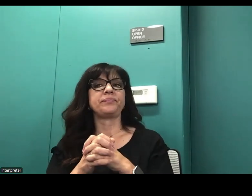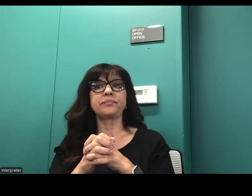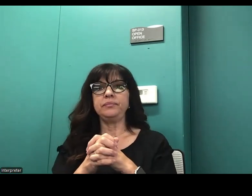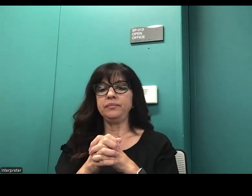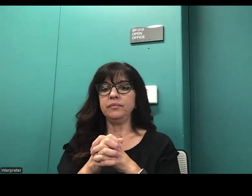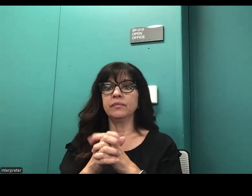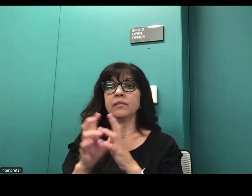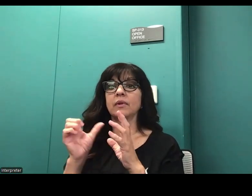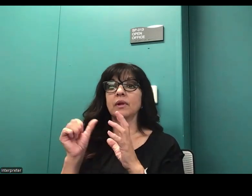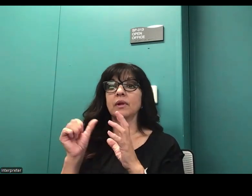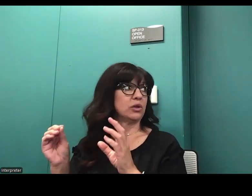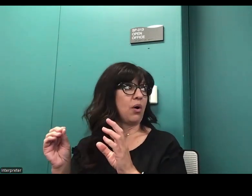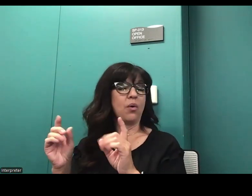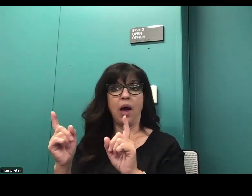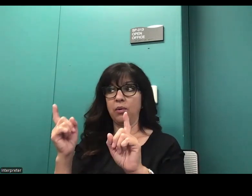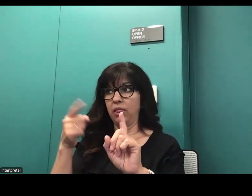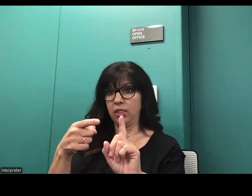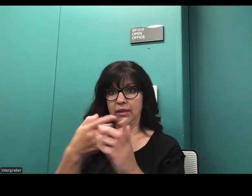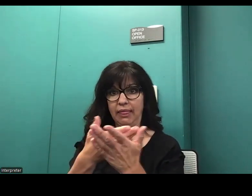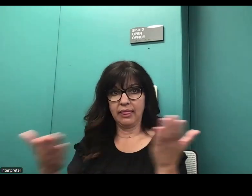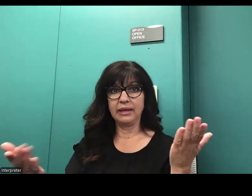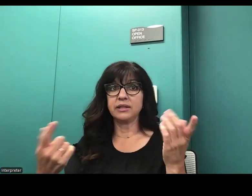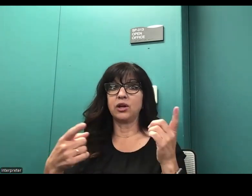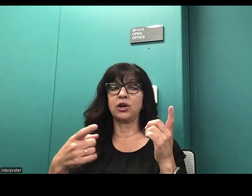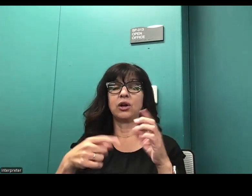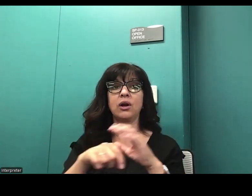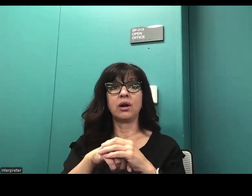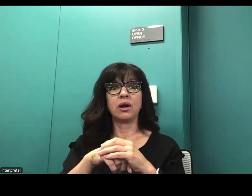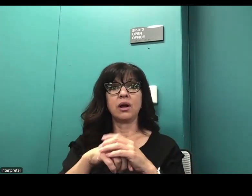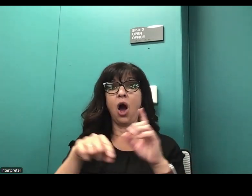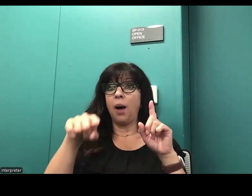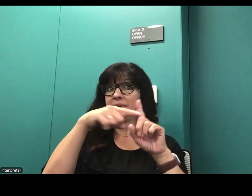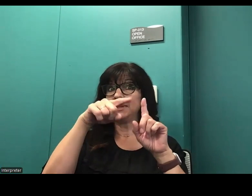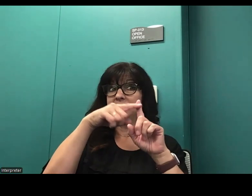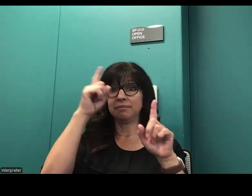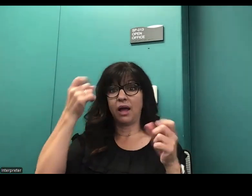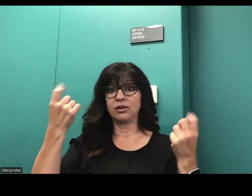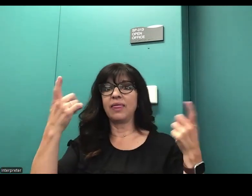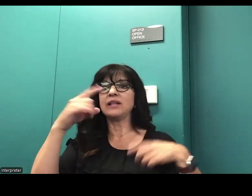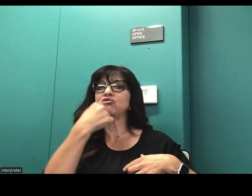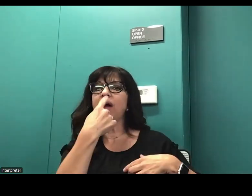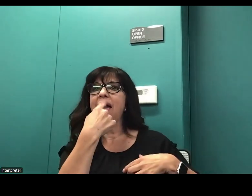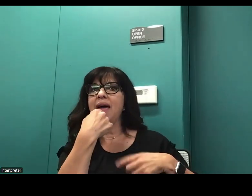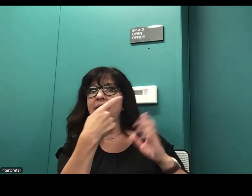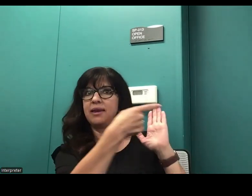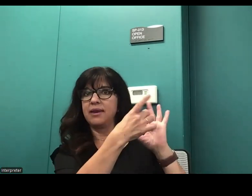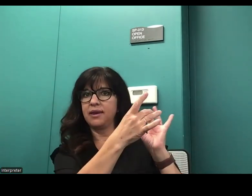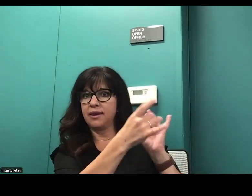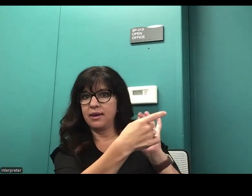So I'm going to point out some things that are often misunderstood, which is in the red.